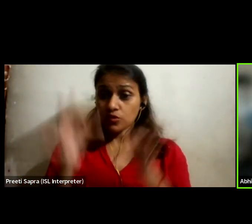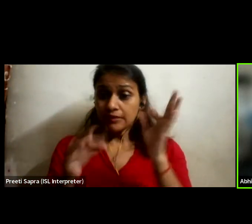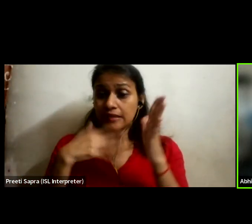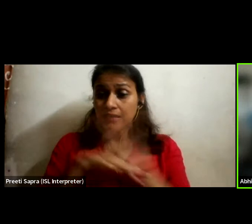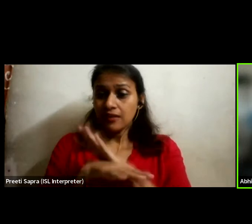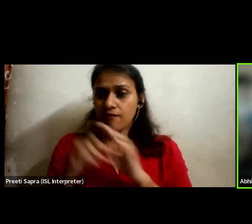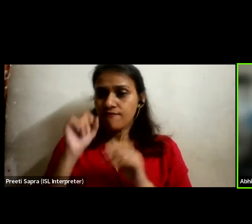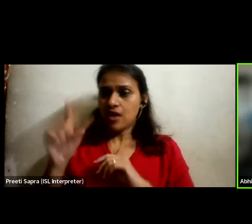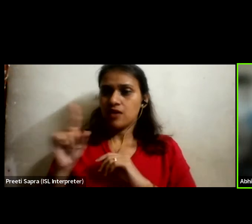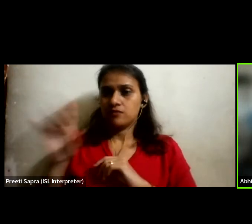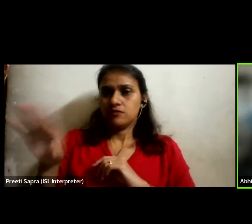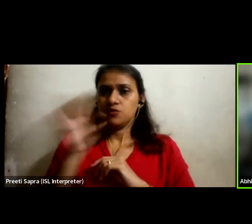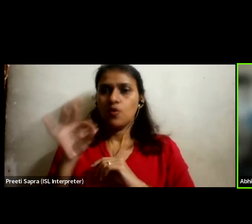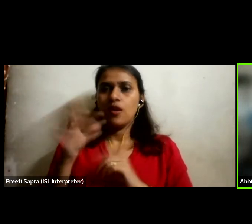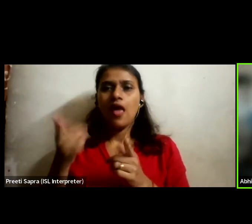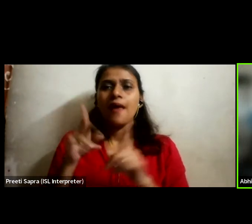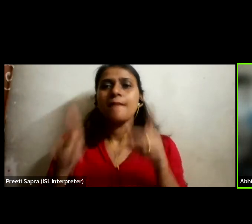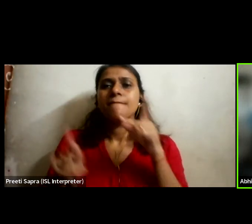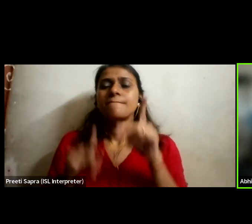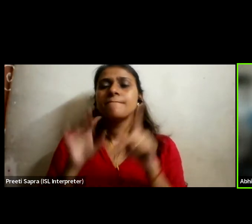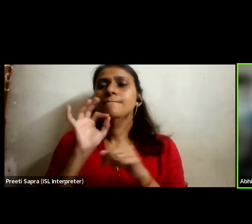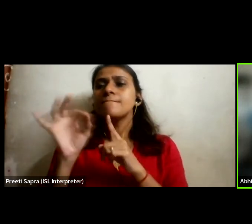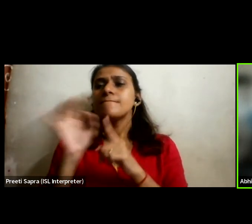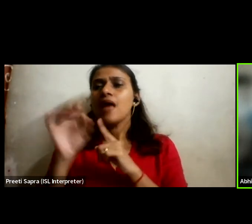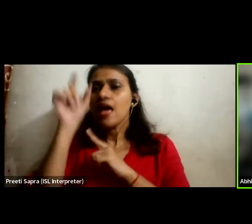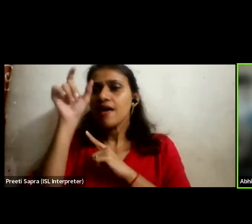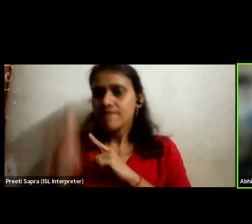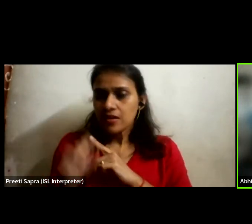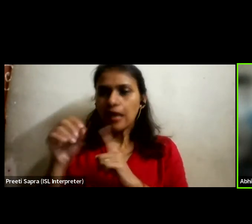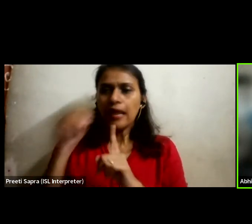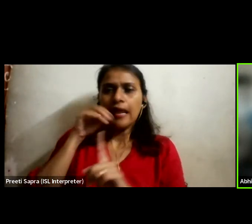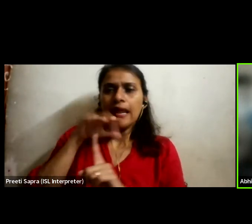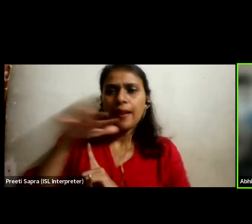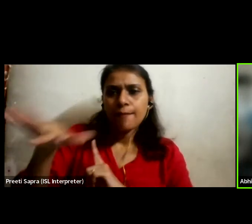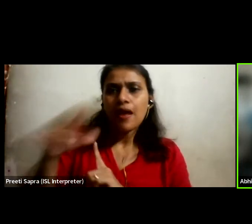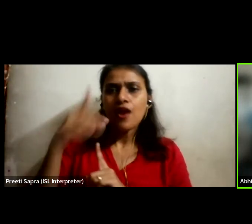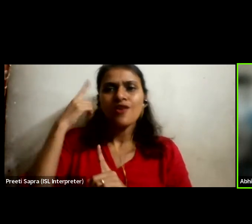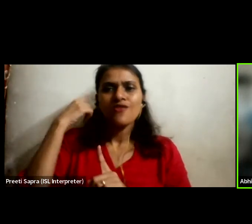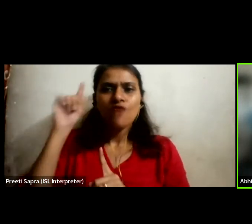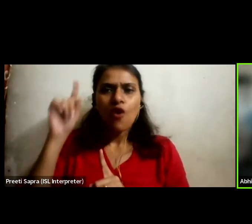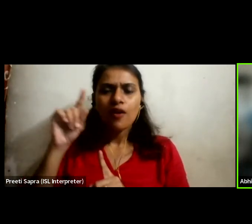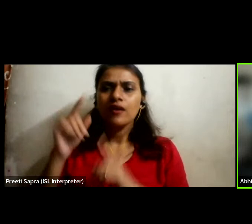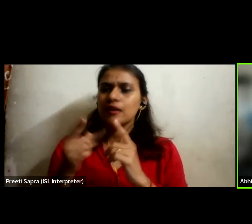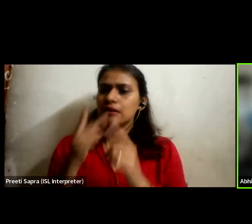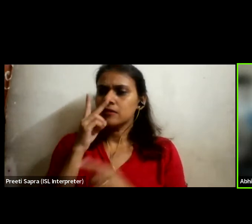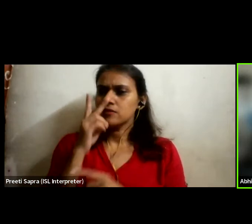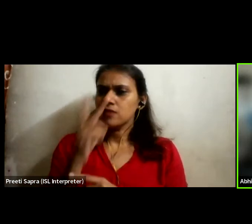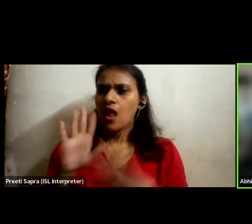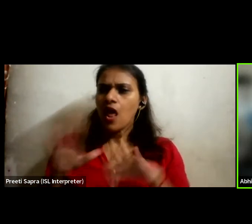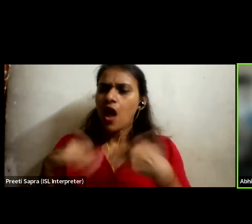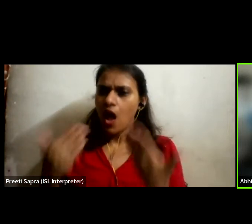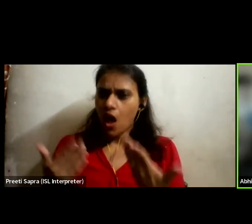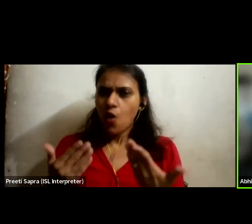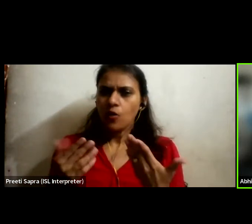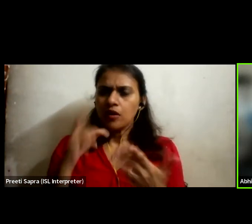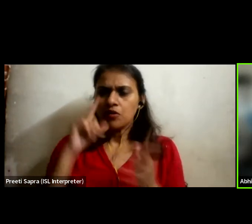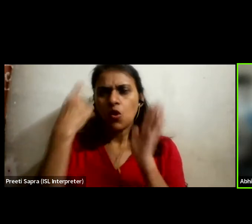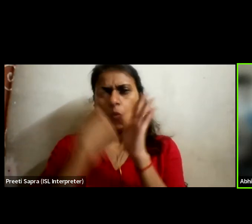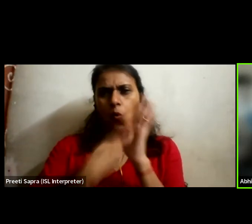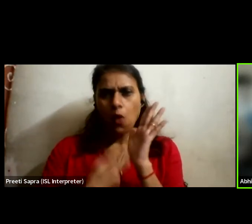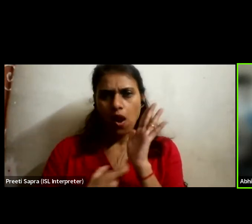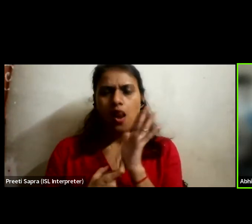privacy-first approach. Some have looked at impact as the driving factor for deciding how